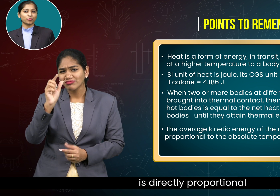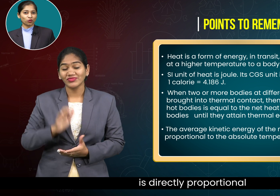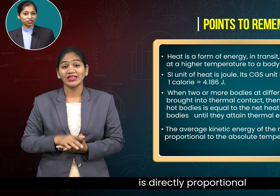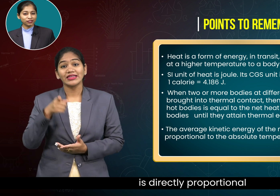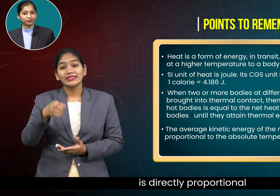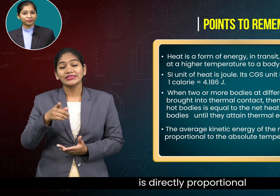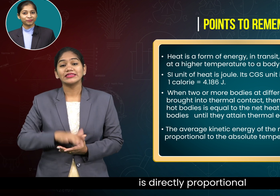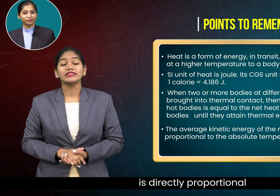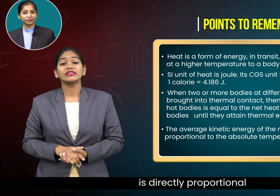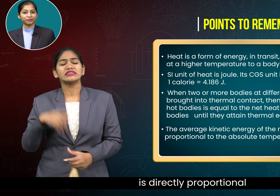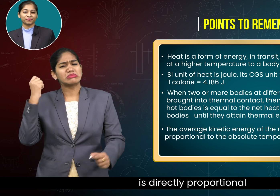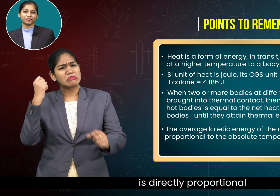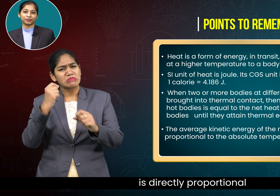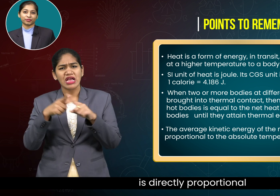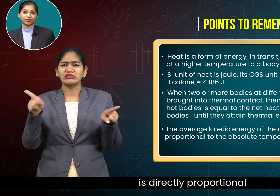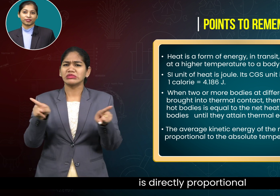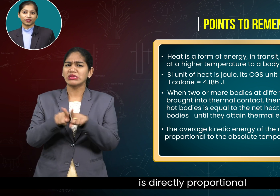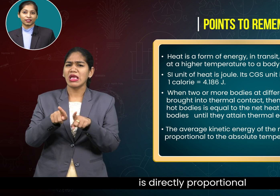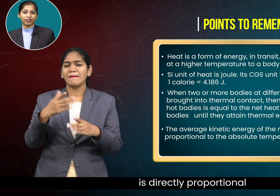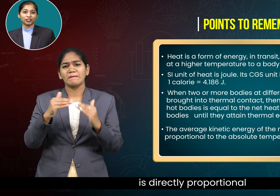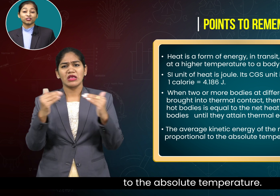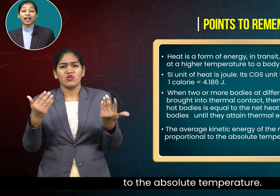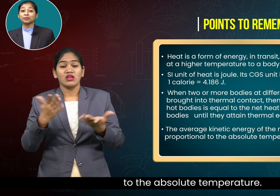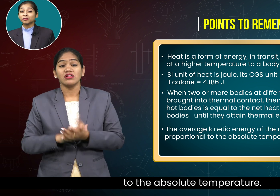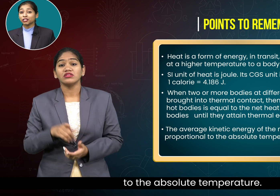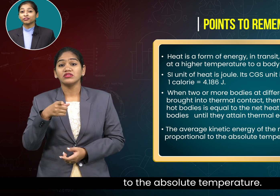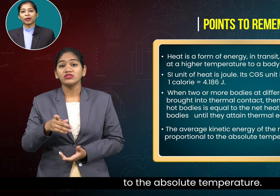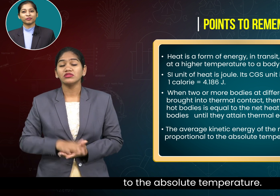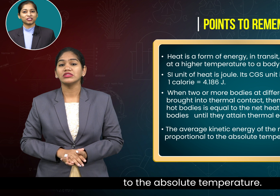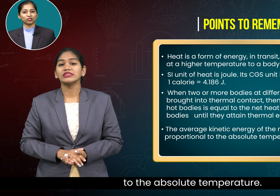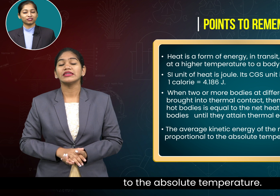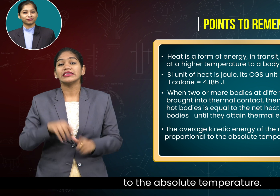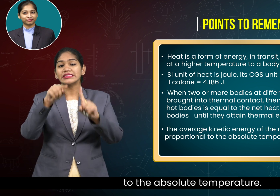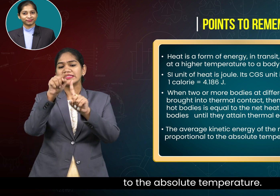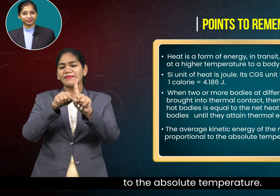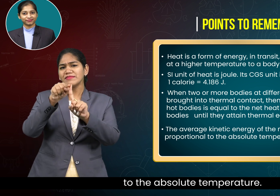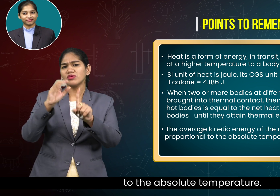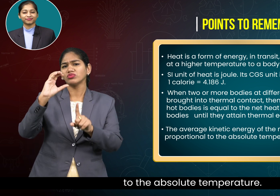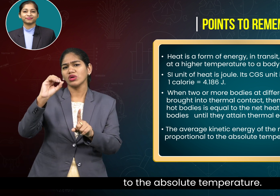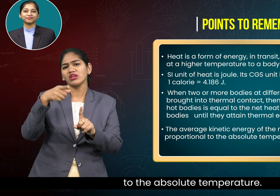directly proportional to the absolute temperature